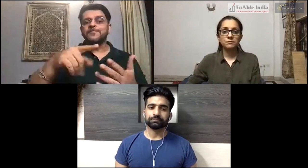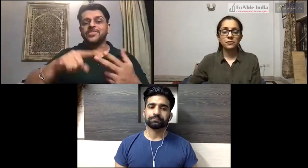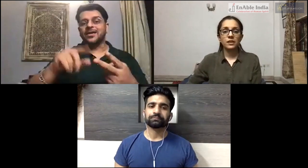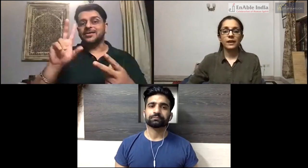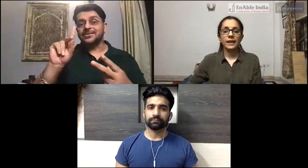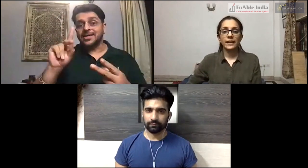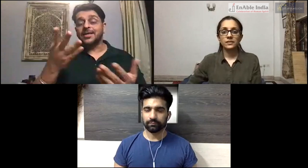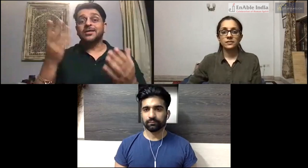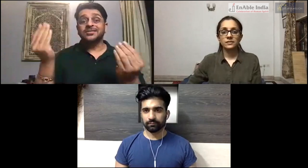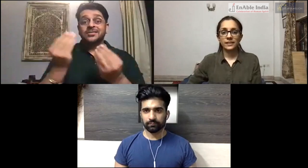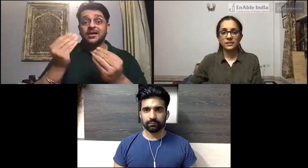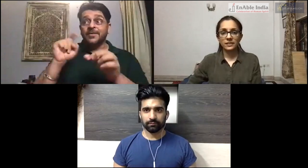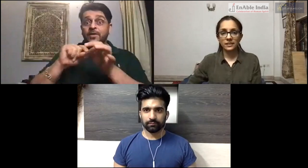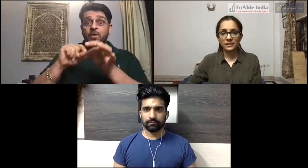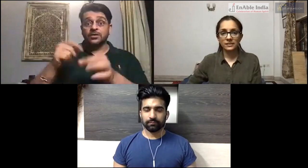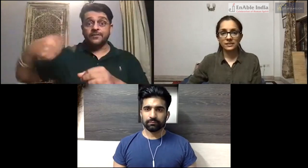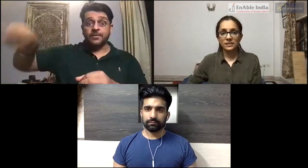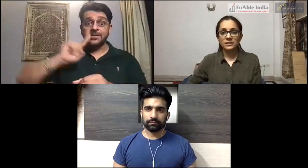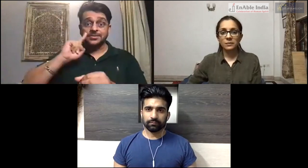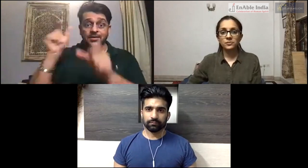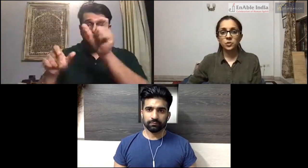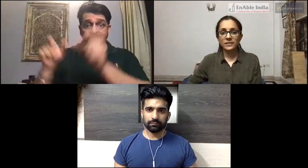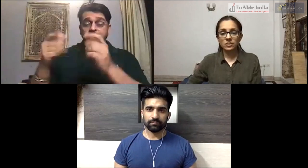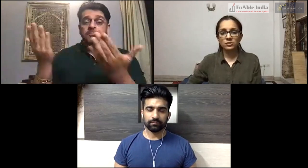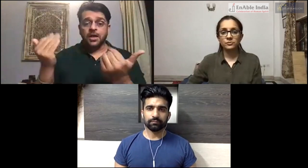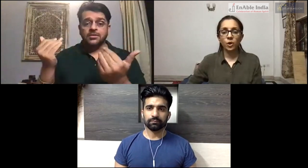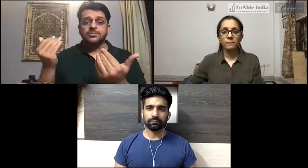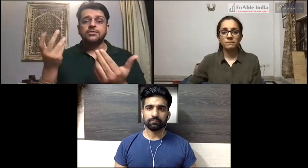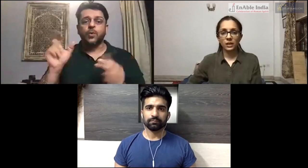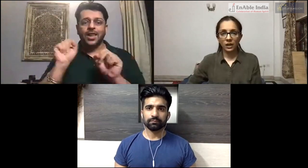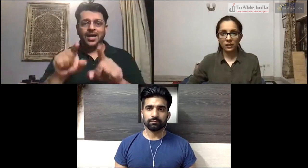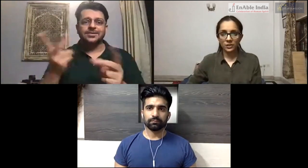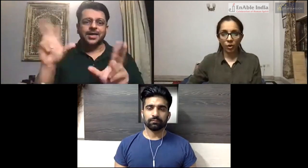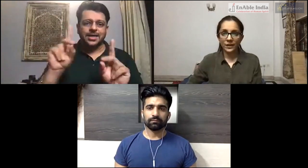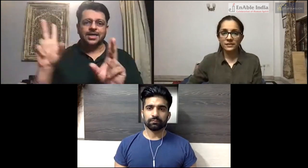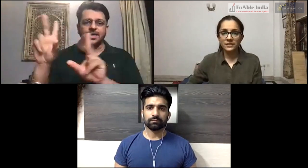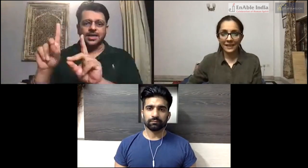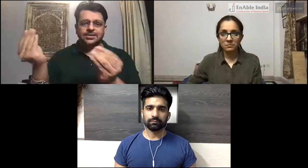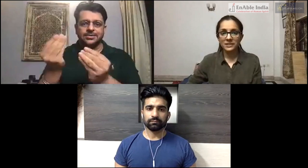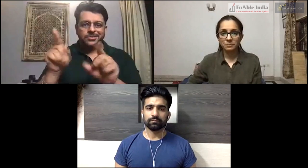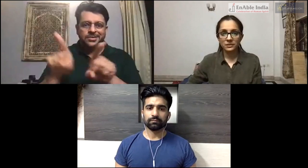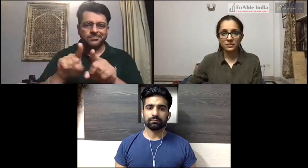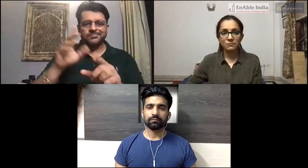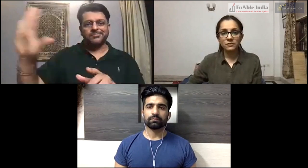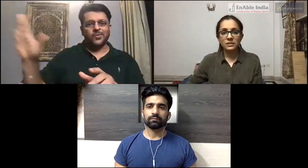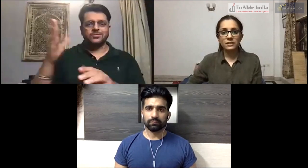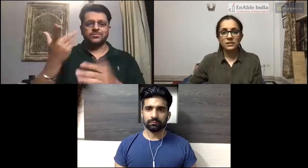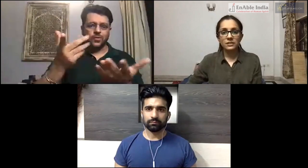yourself. And the second thing is, some of the questions from the audience can be